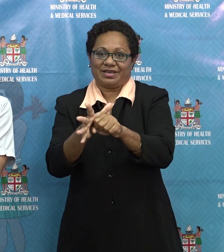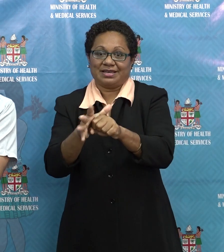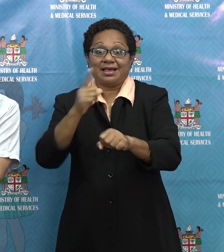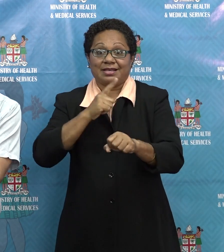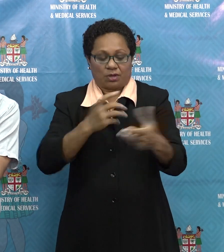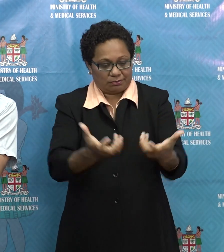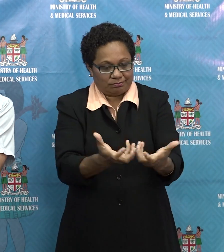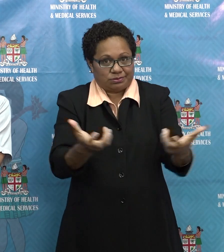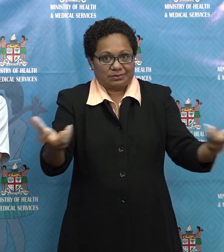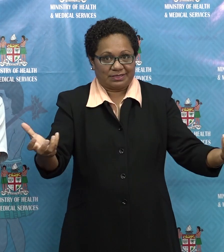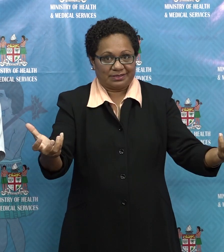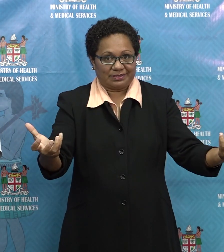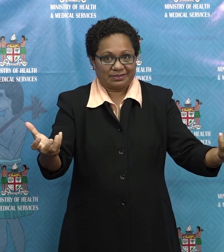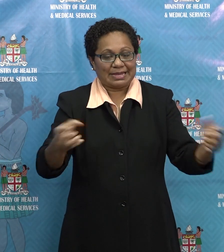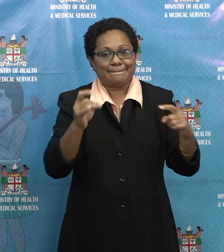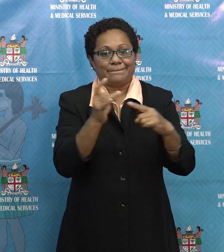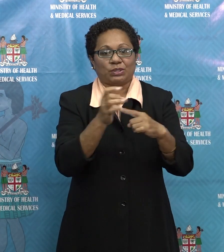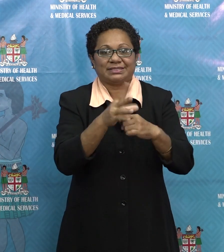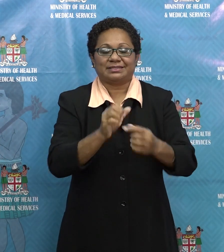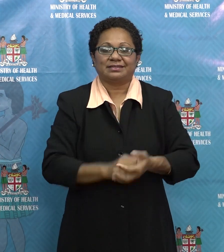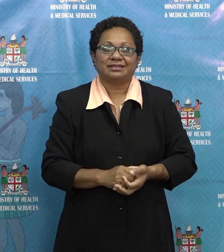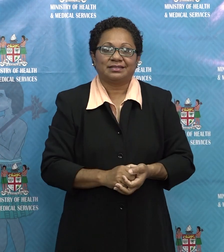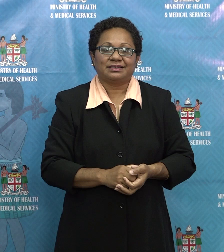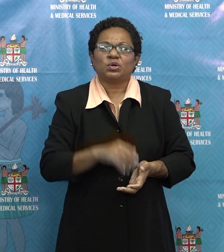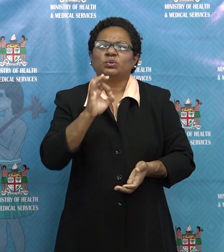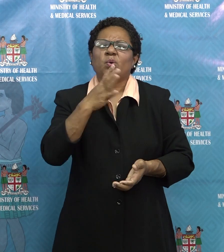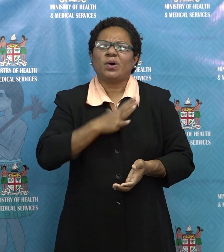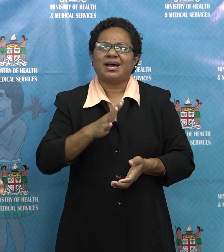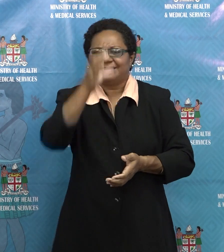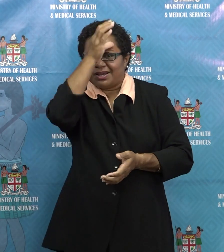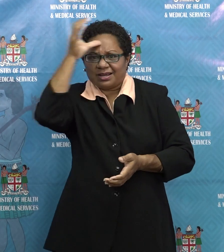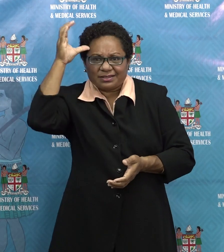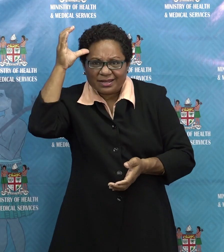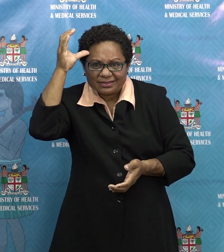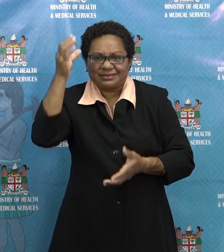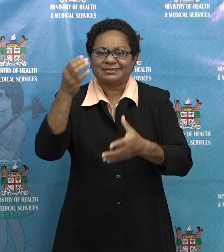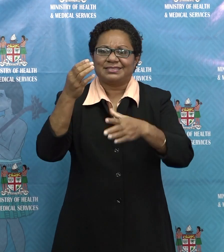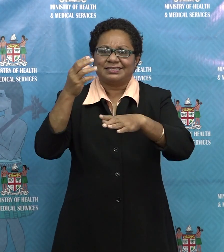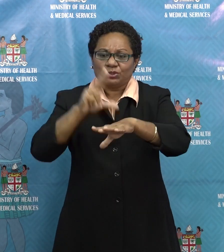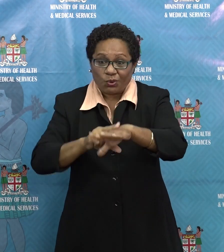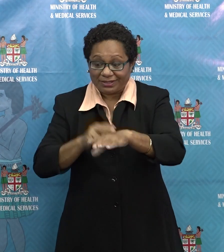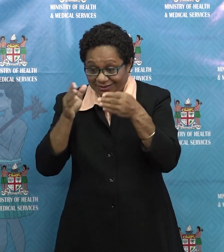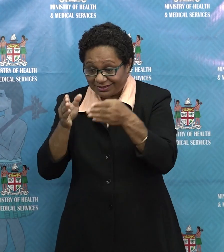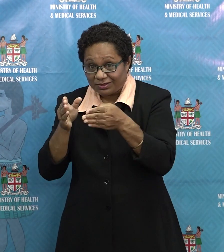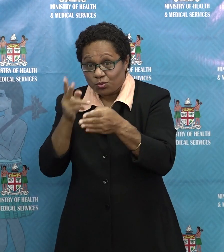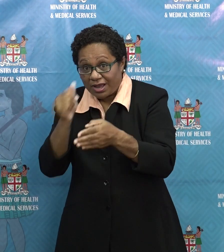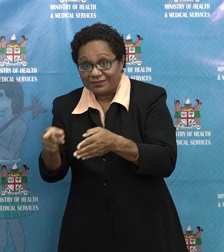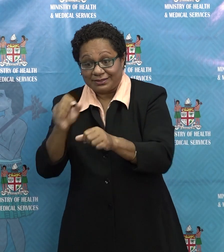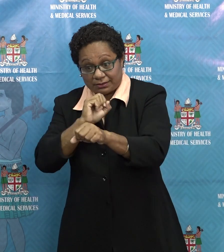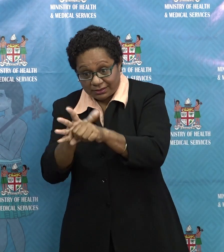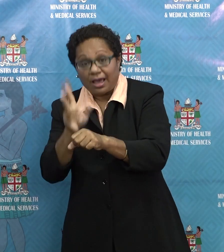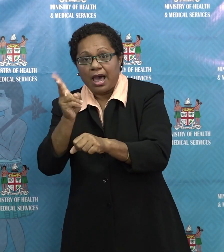There is a risk of transmission, and we can't have medical staff going from one group of patients to another group of patients.